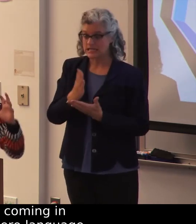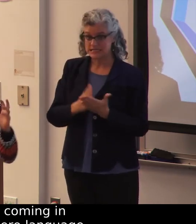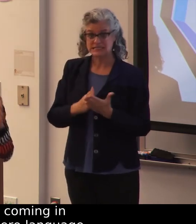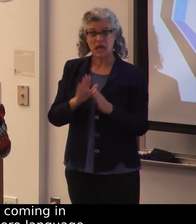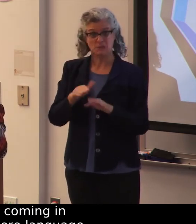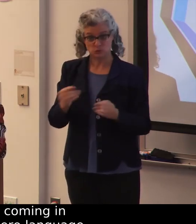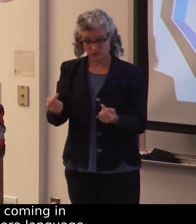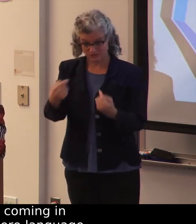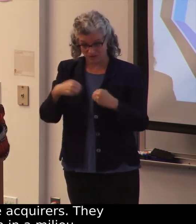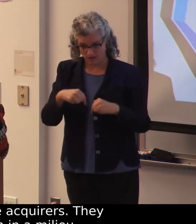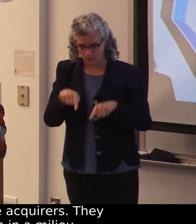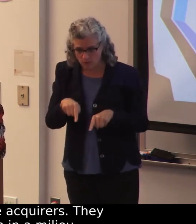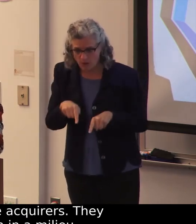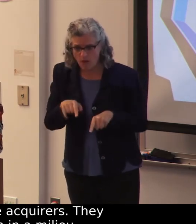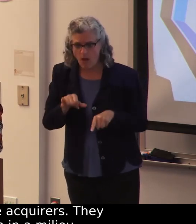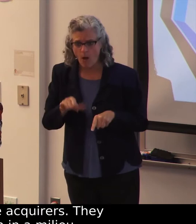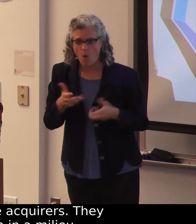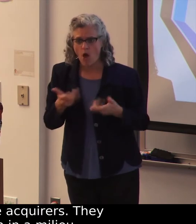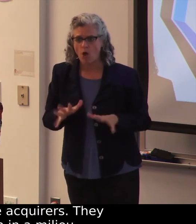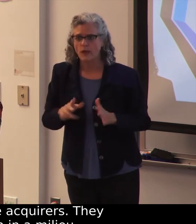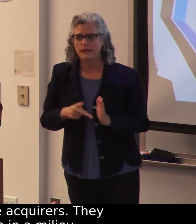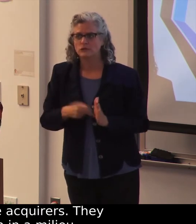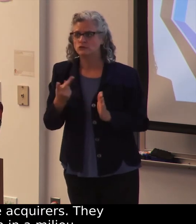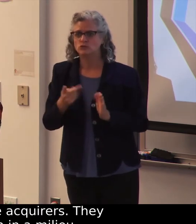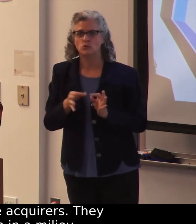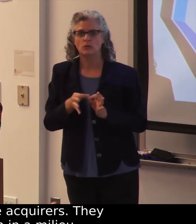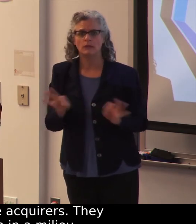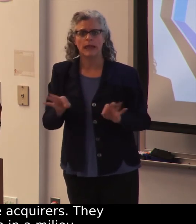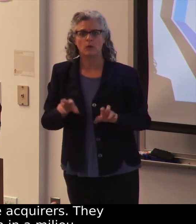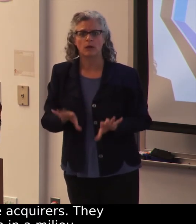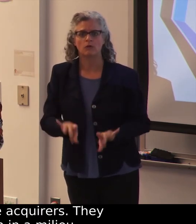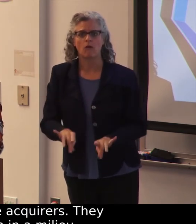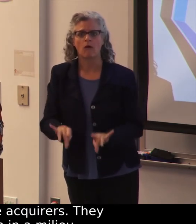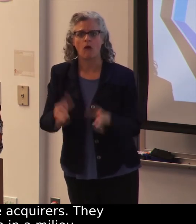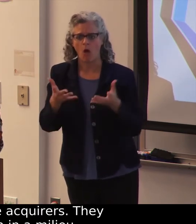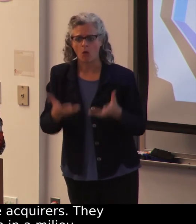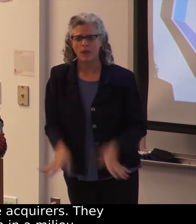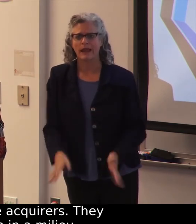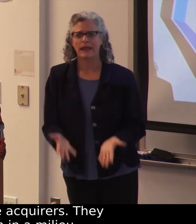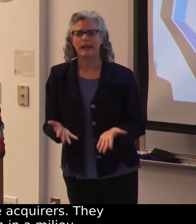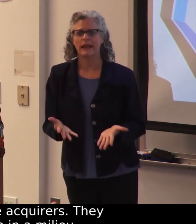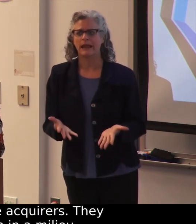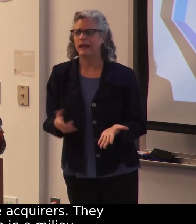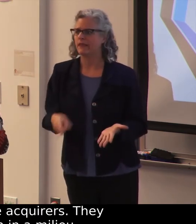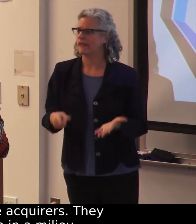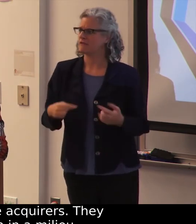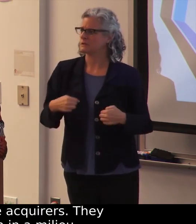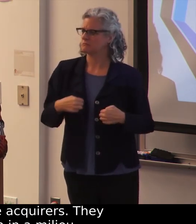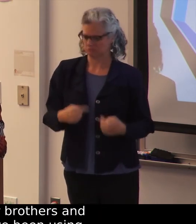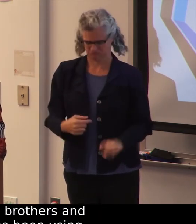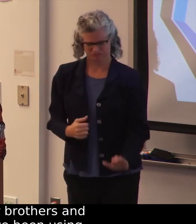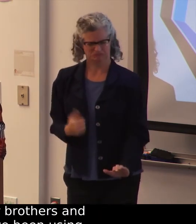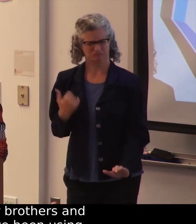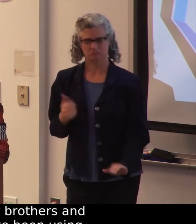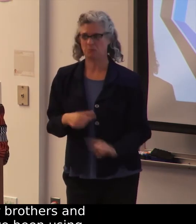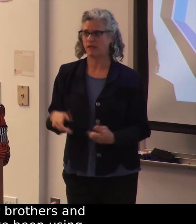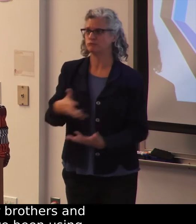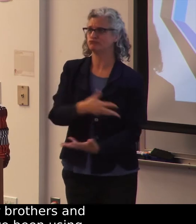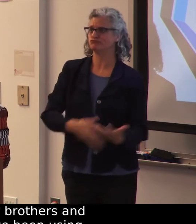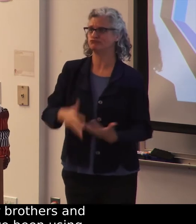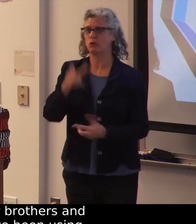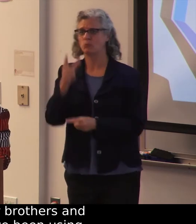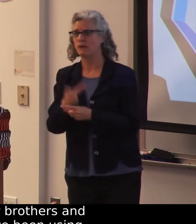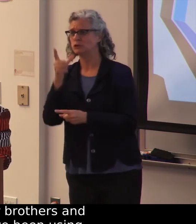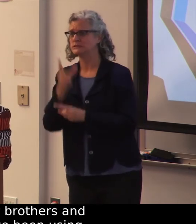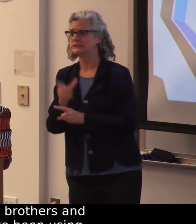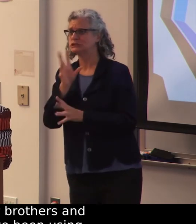language. They actually are already dual language acquirers, right? They have been in a milieu, in a world in which their brothers and